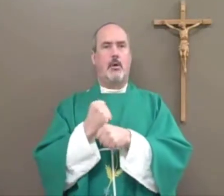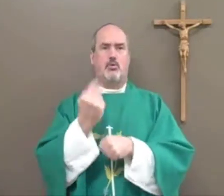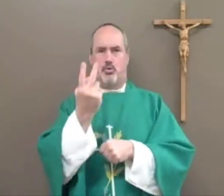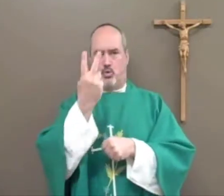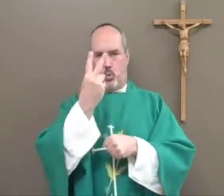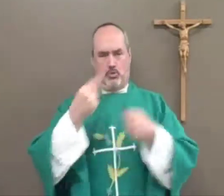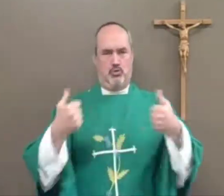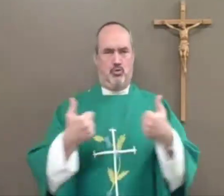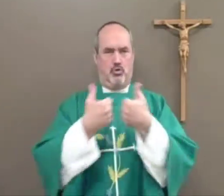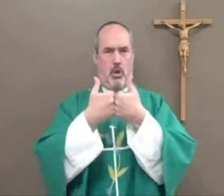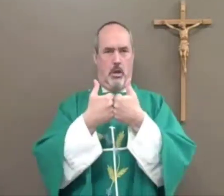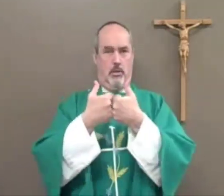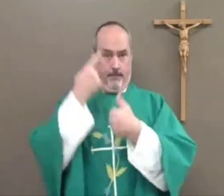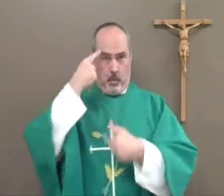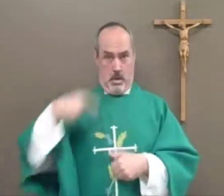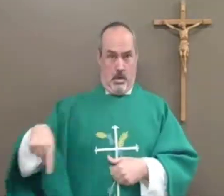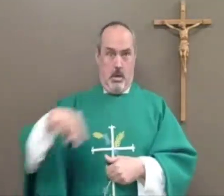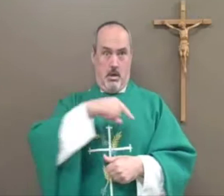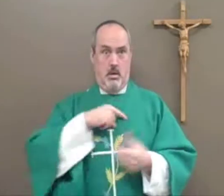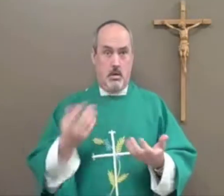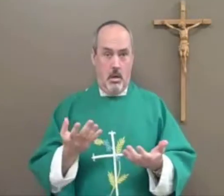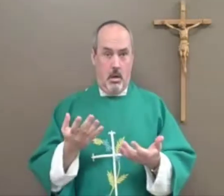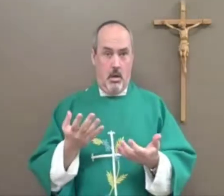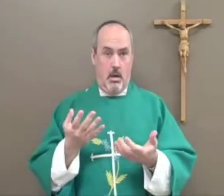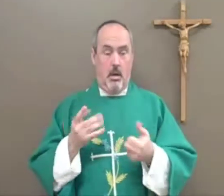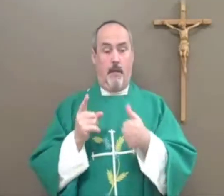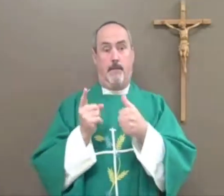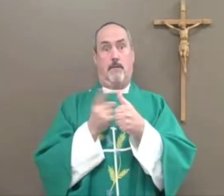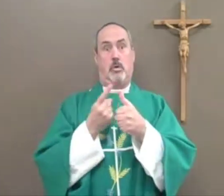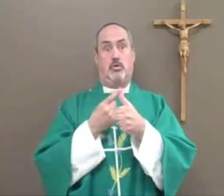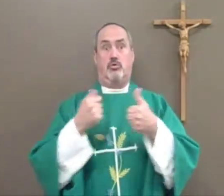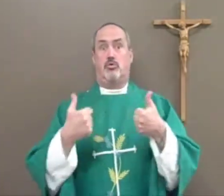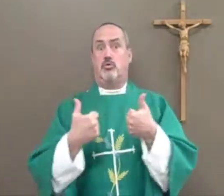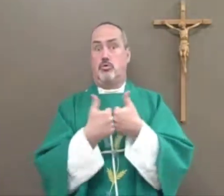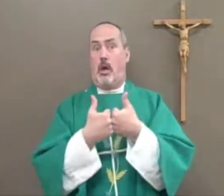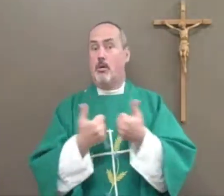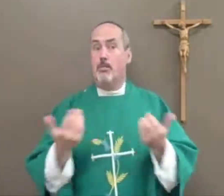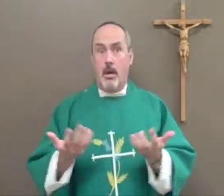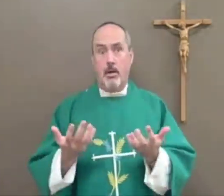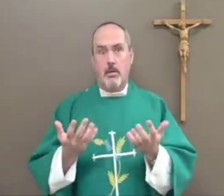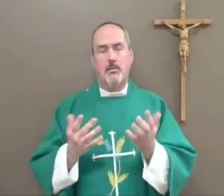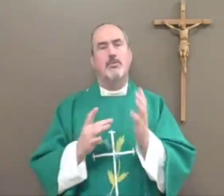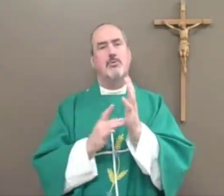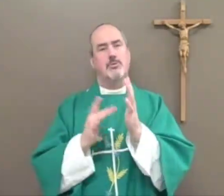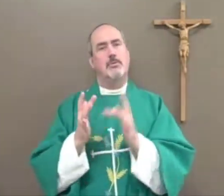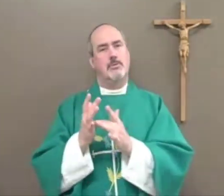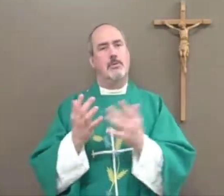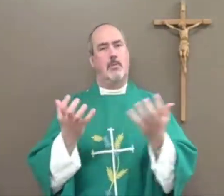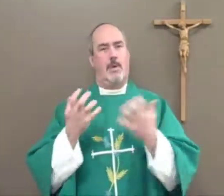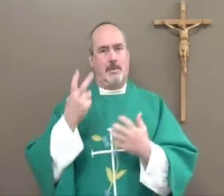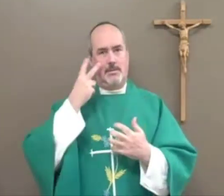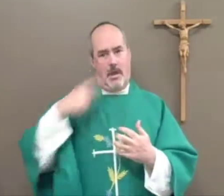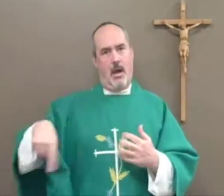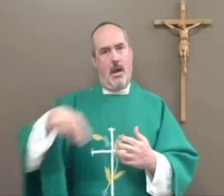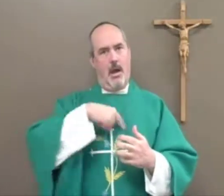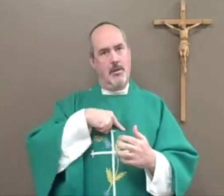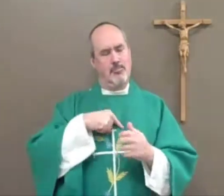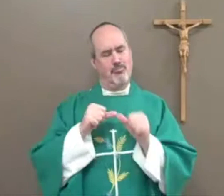that Jesus gives us two challenges. The first challenge that he gives us is that Jesus wants